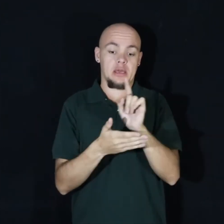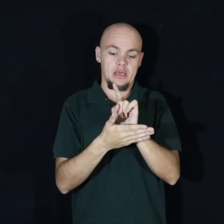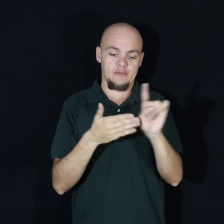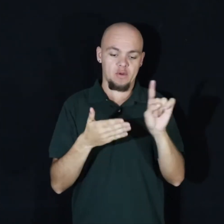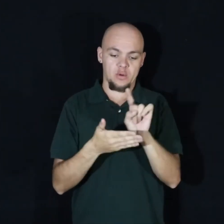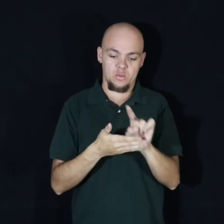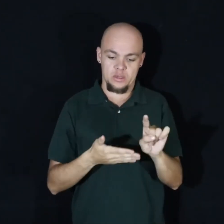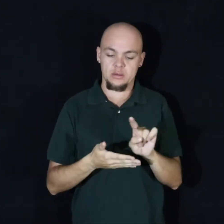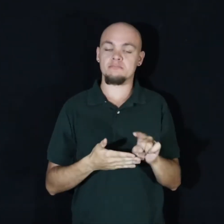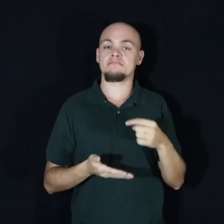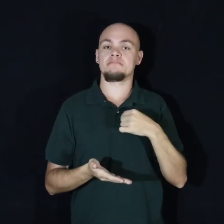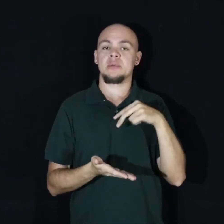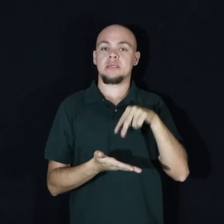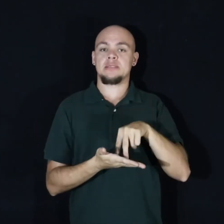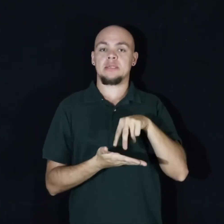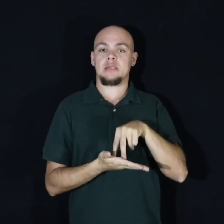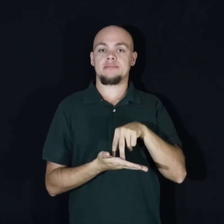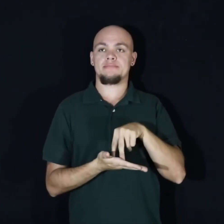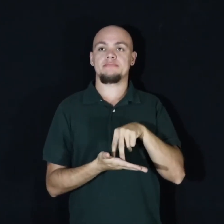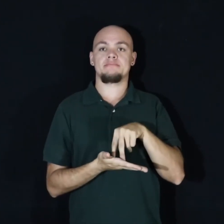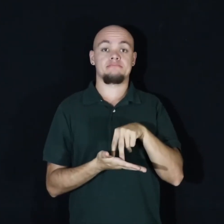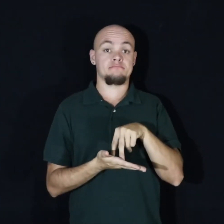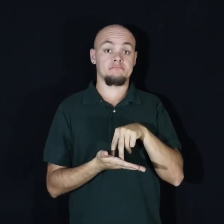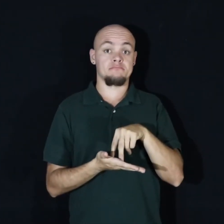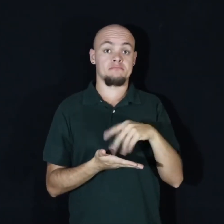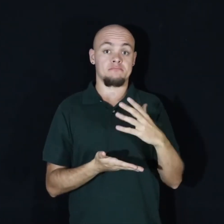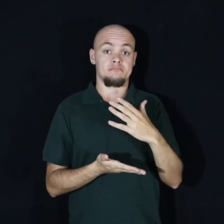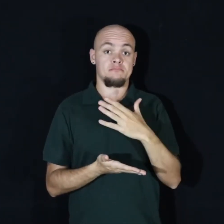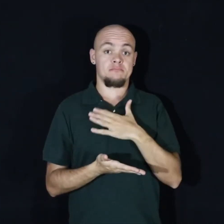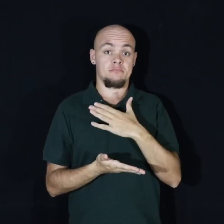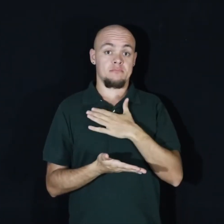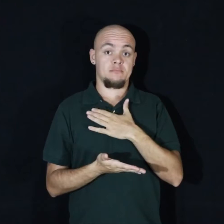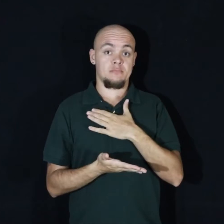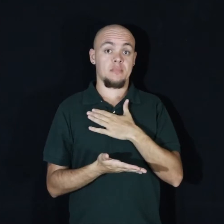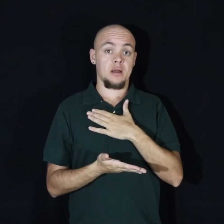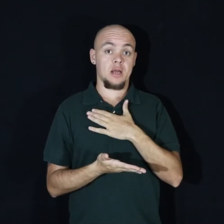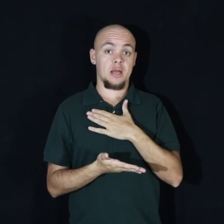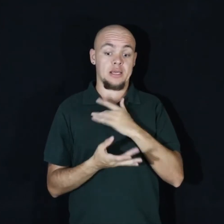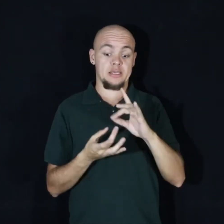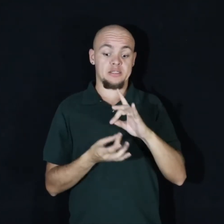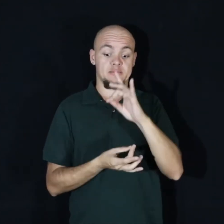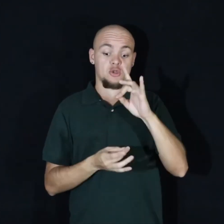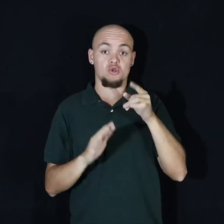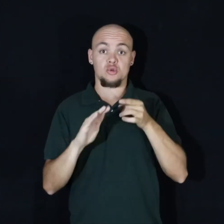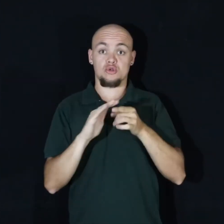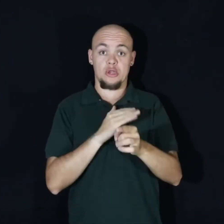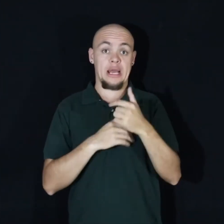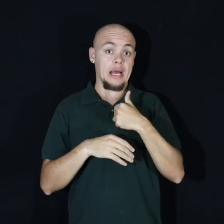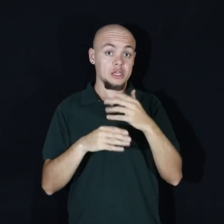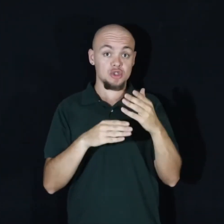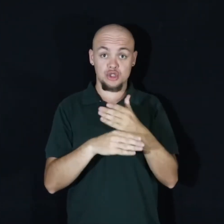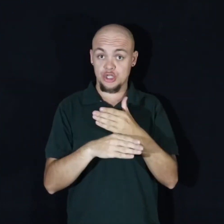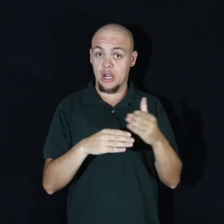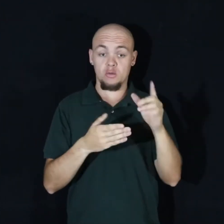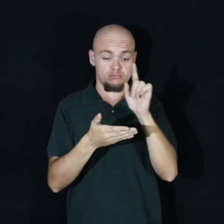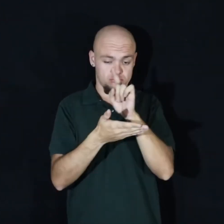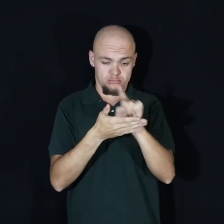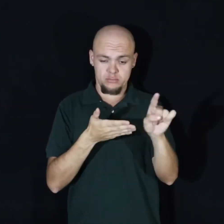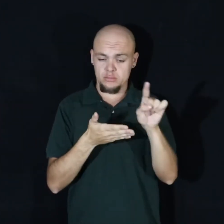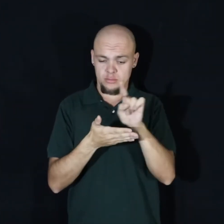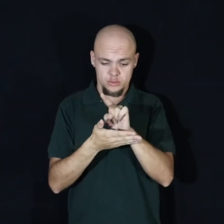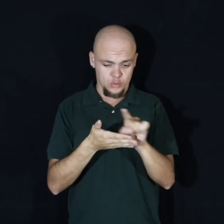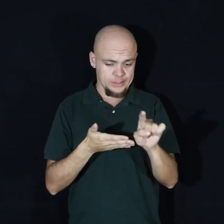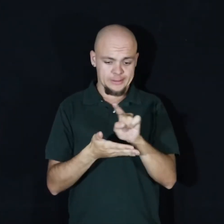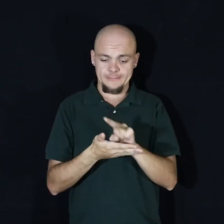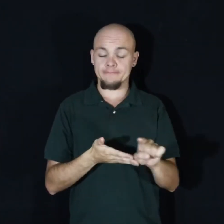they believed. You know, every week I stand up here and I share with you my spiritual journey.